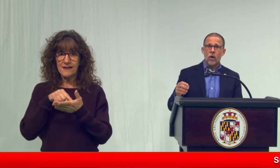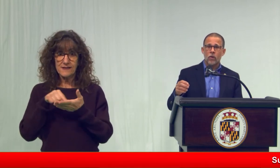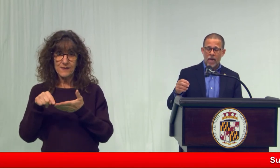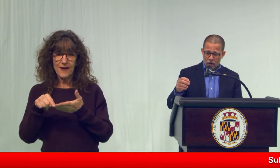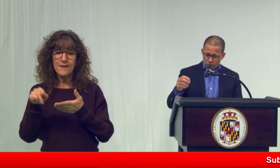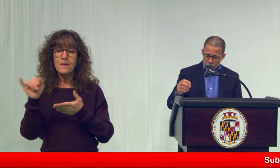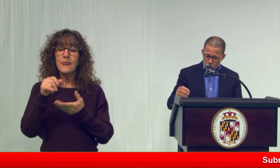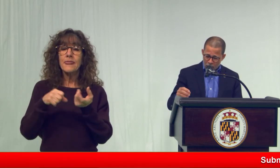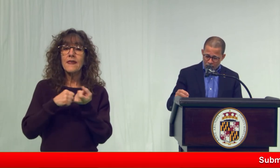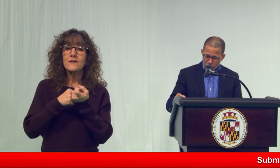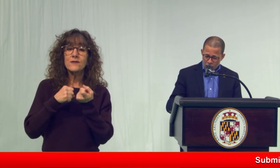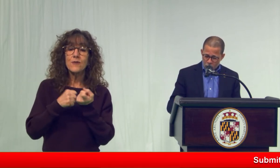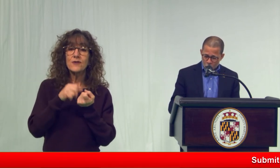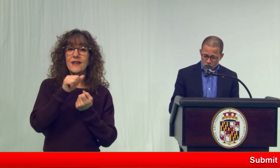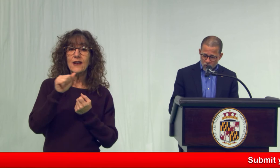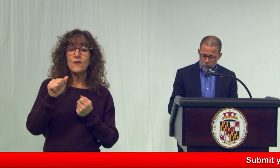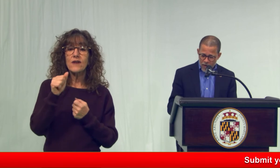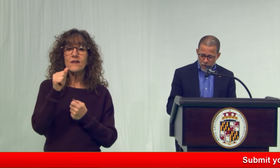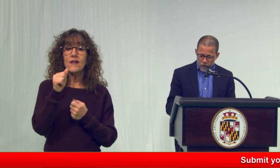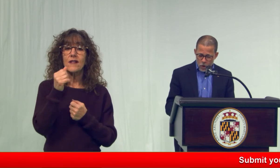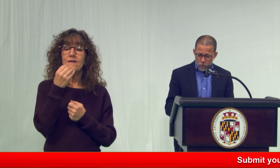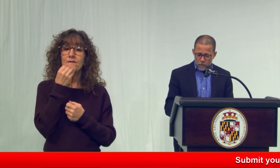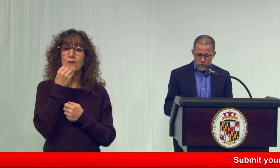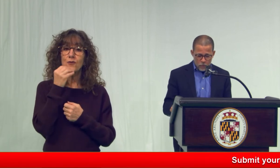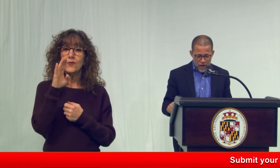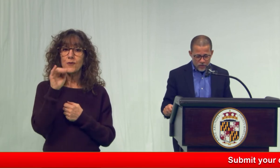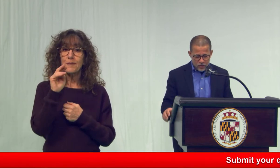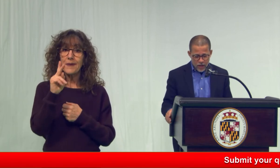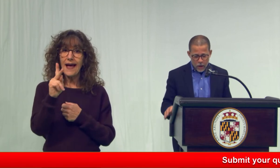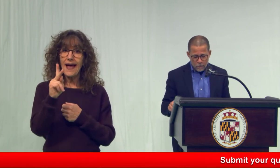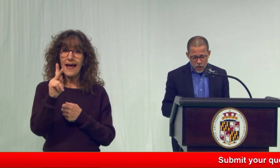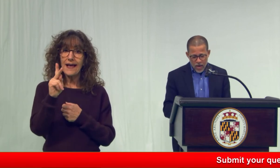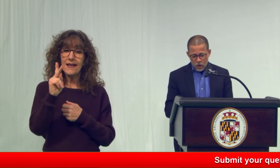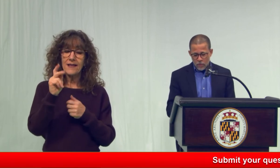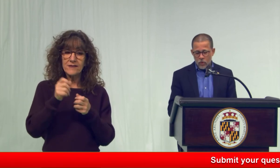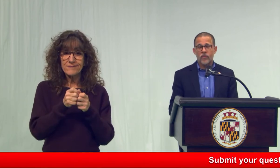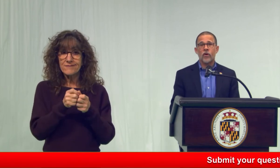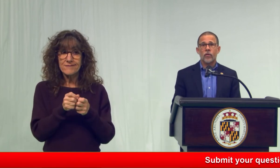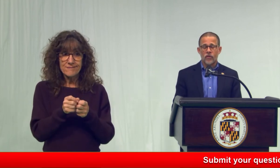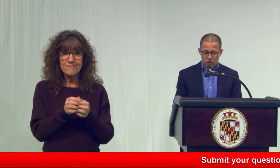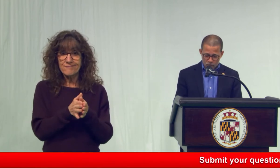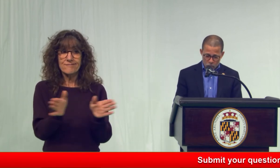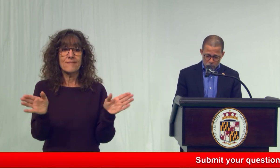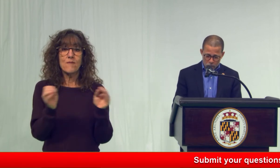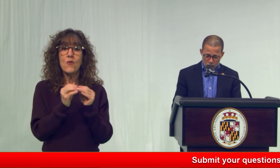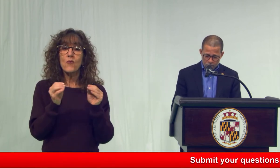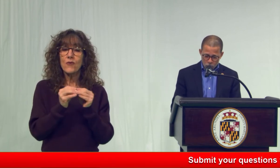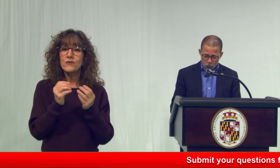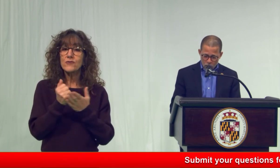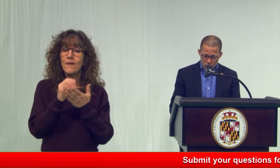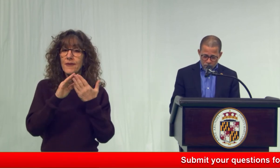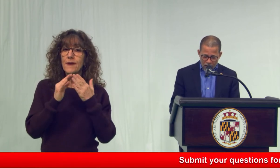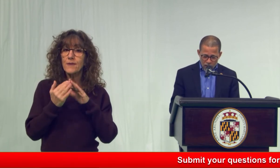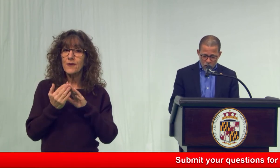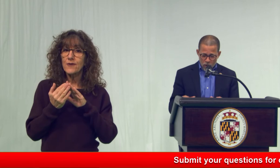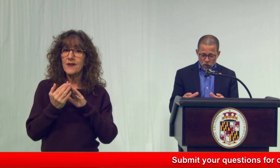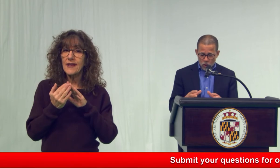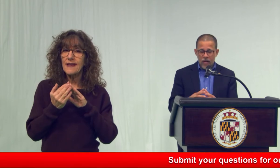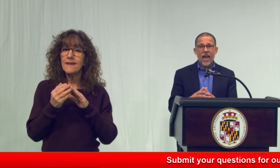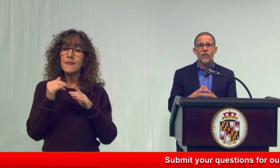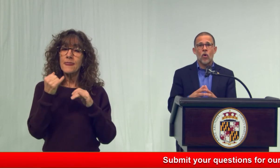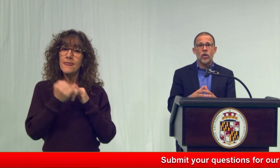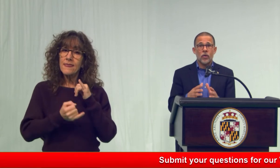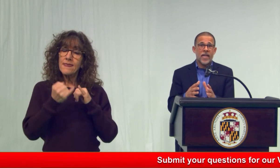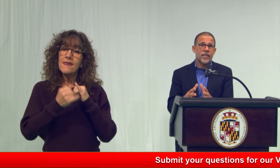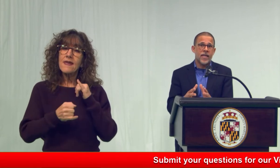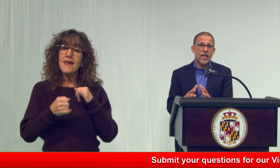supports the Anne Arundel County Food Bank, which has expanded their mobile food pantries to help our communities during this difficult period. And finally, we ensure